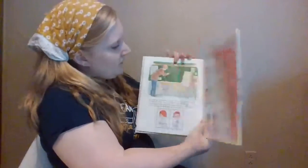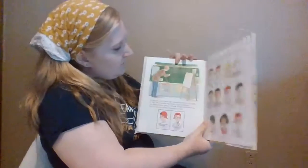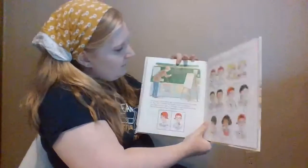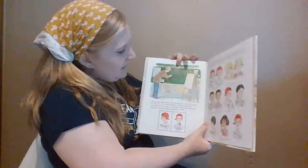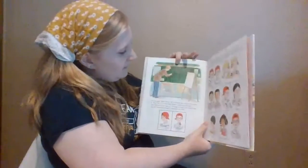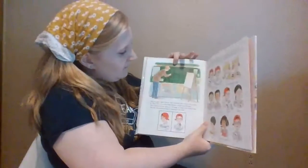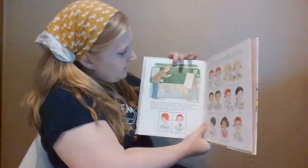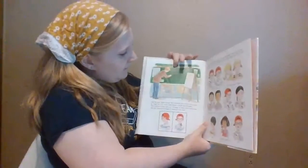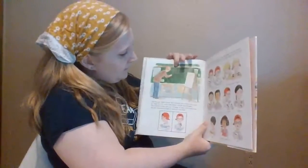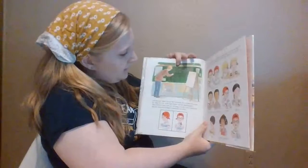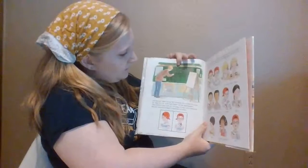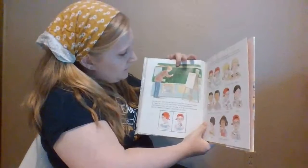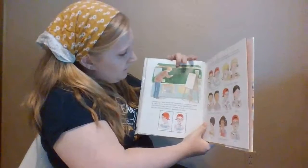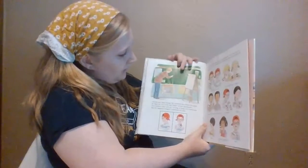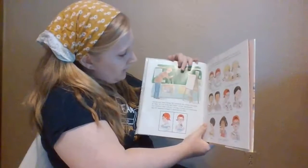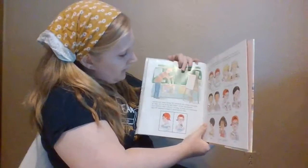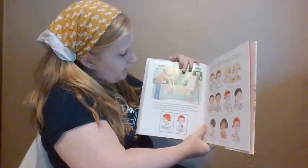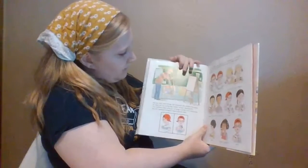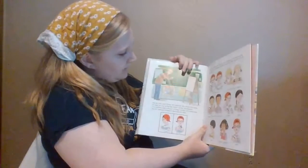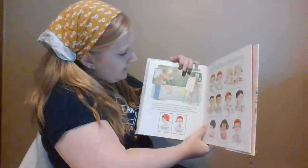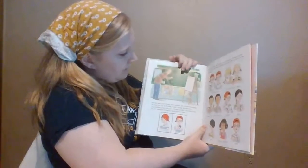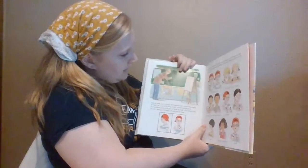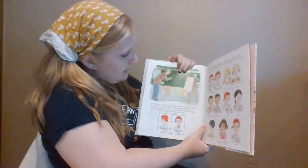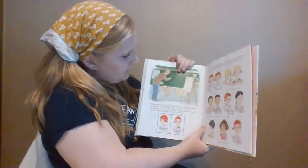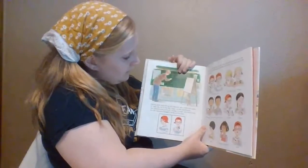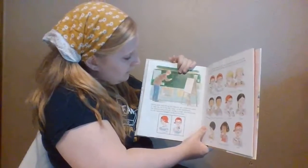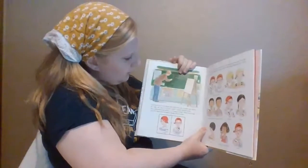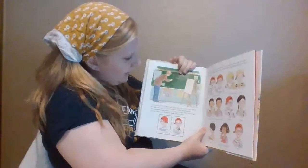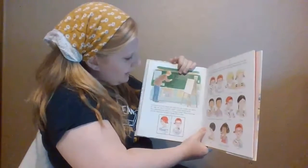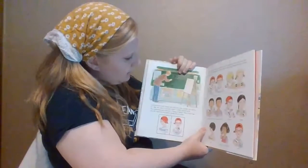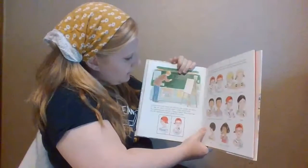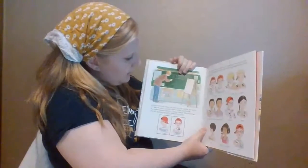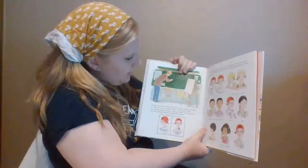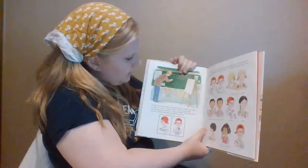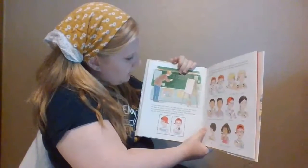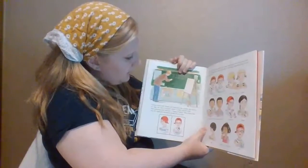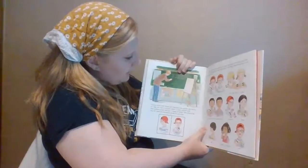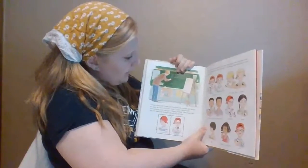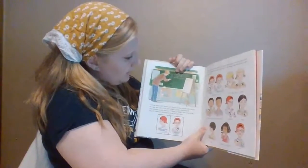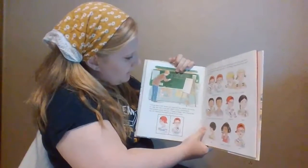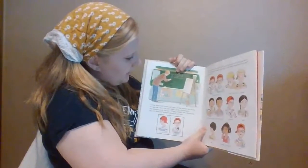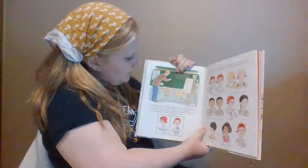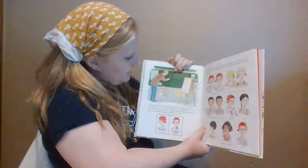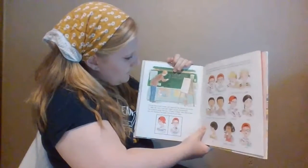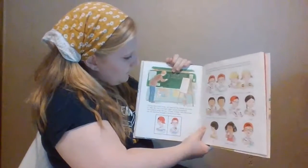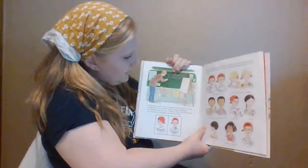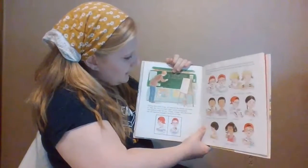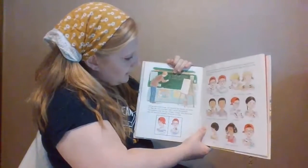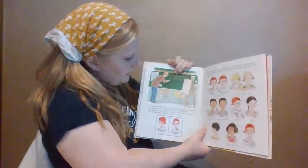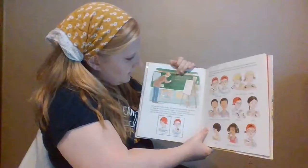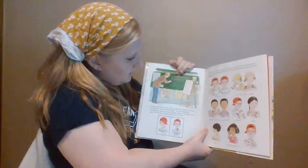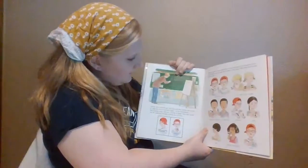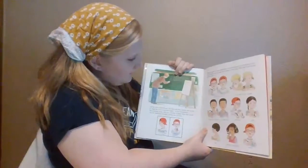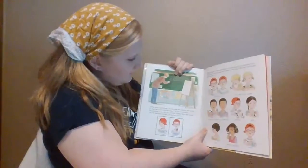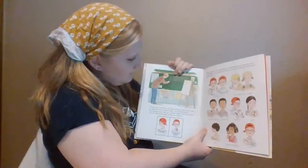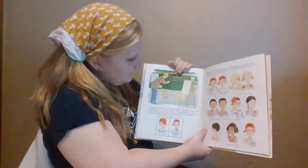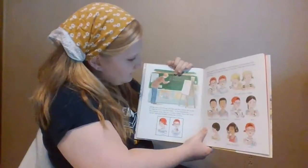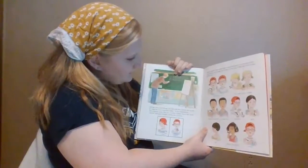He's writing, take me out to the ball game. Take me out to the crowd. With the crowd, buy me some peanuts.